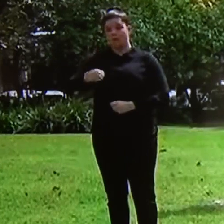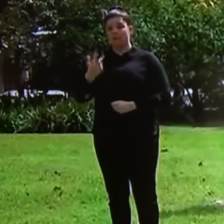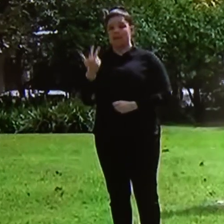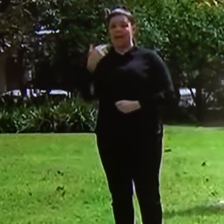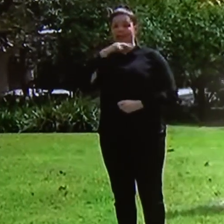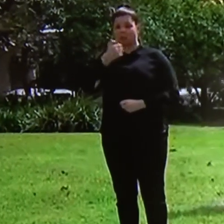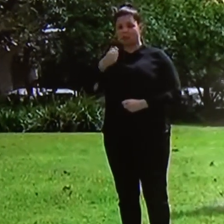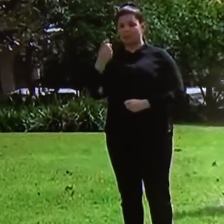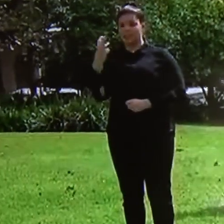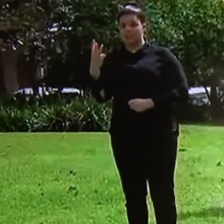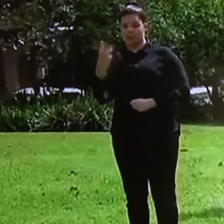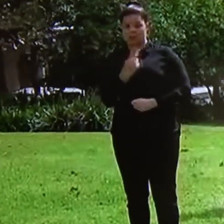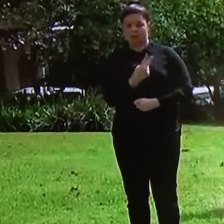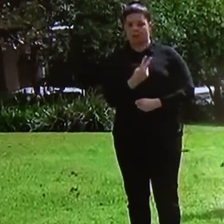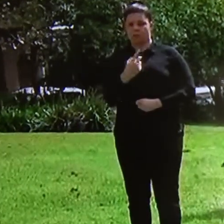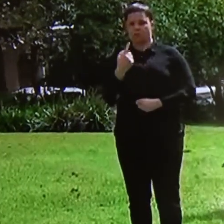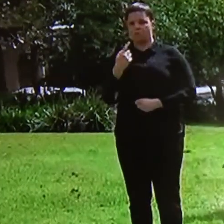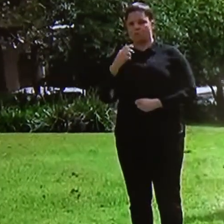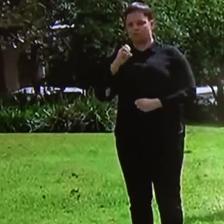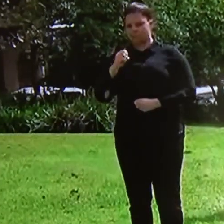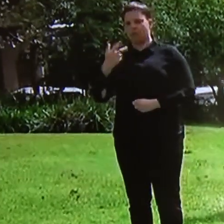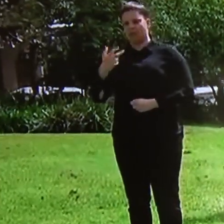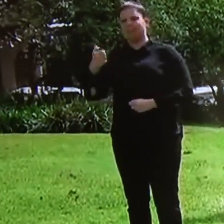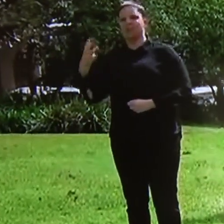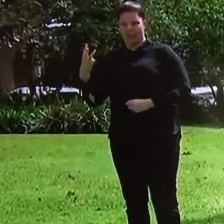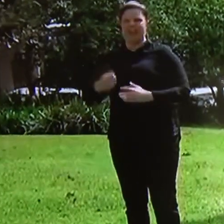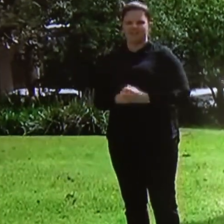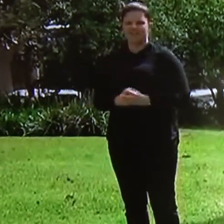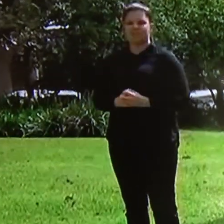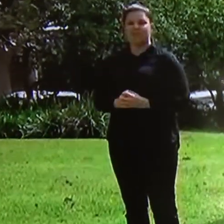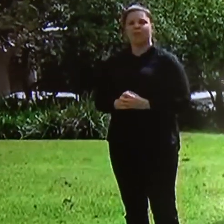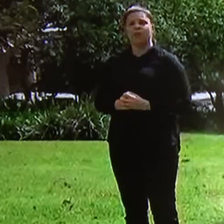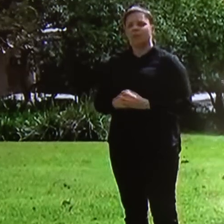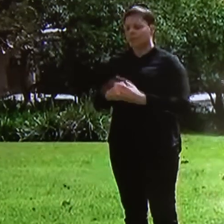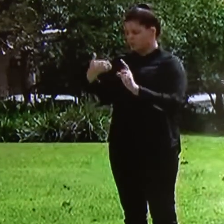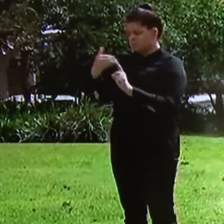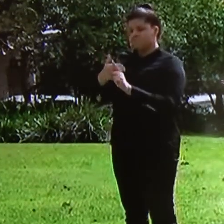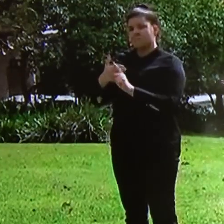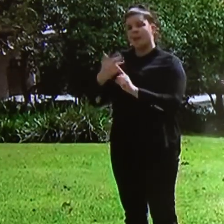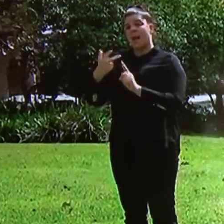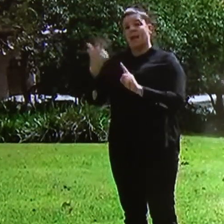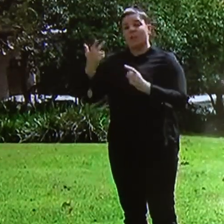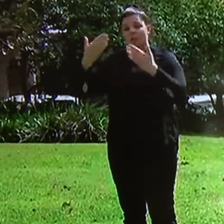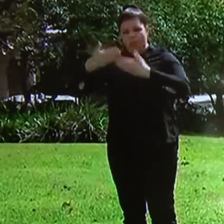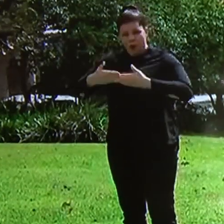2,863 cases. In the 24 hours to 8 p.m, there were